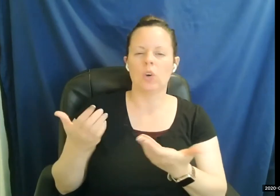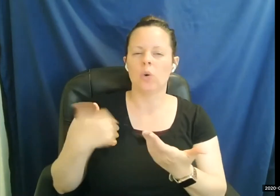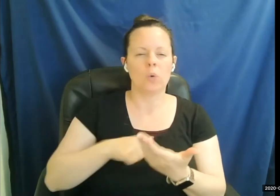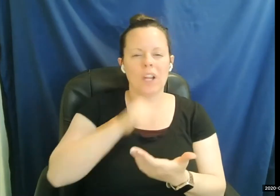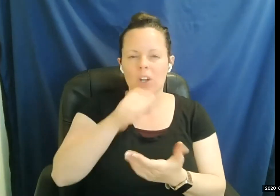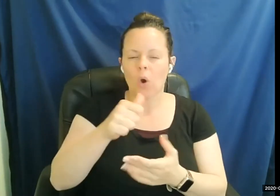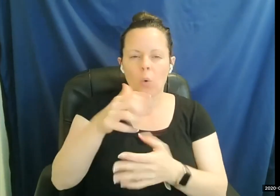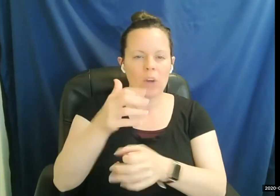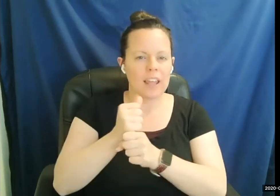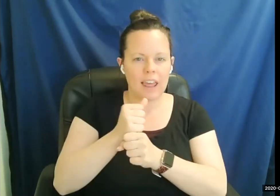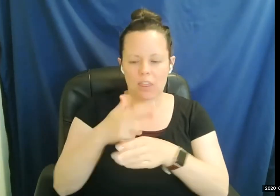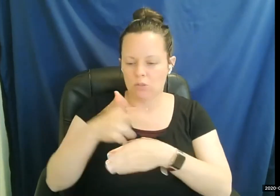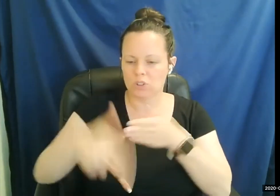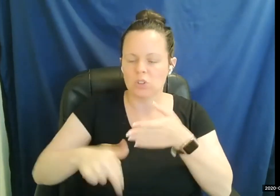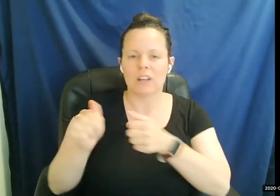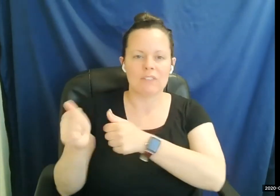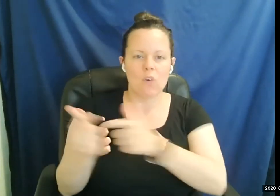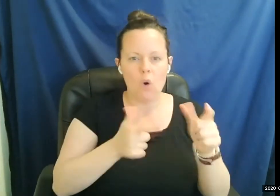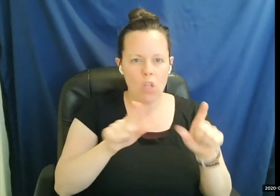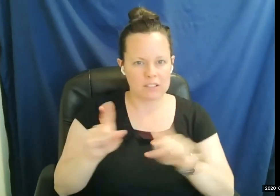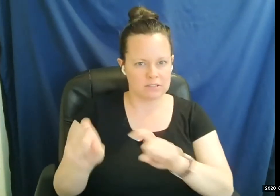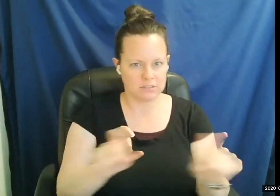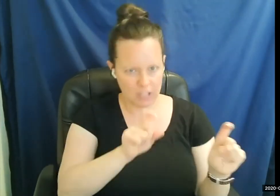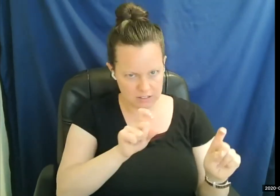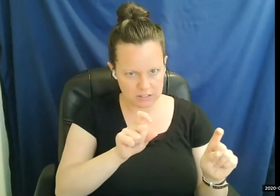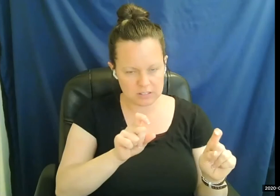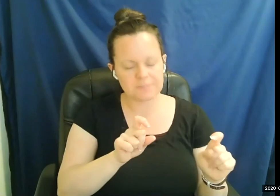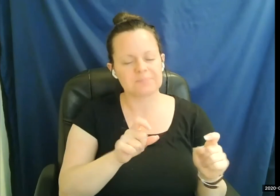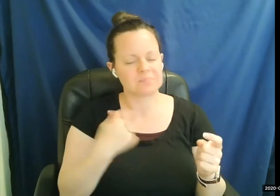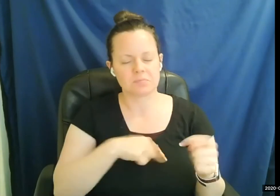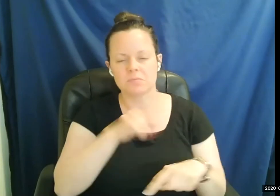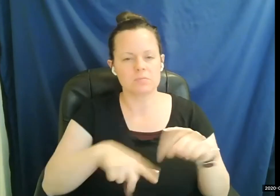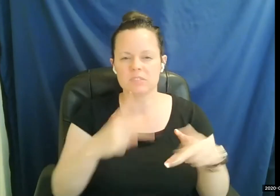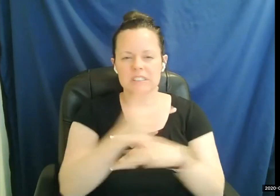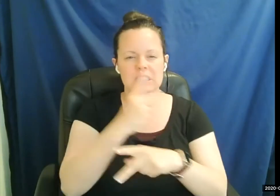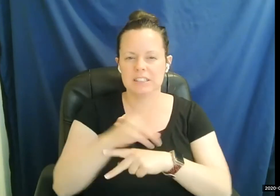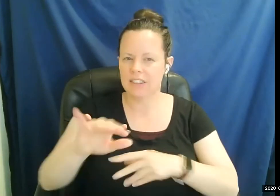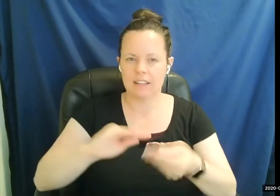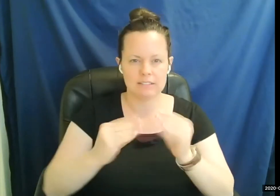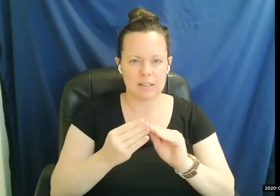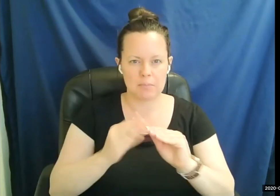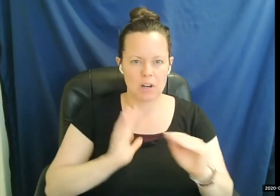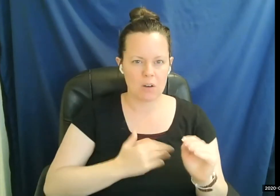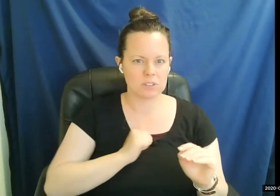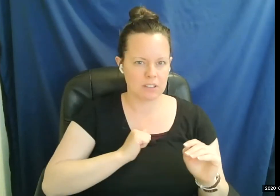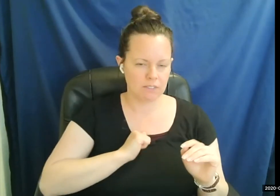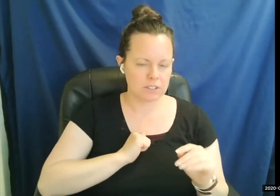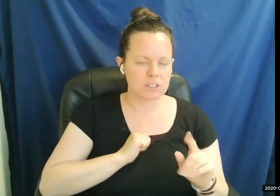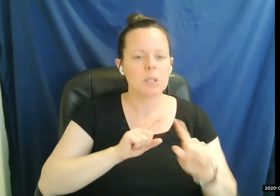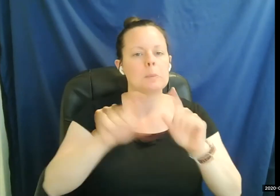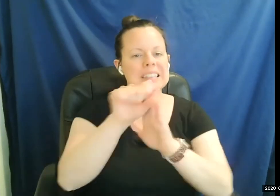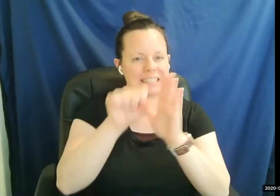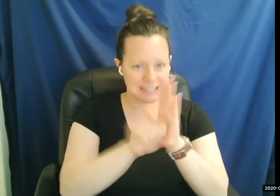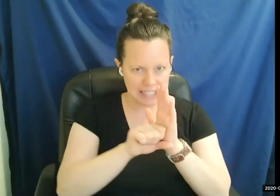get results of every test that was done. So we could not calculate that figure ourselves, but the state does it, and